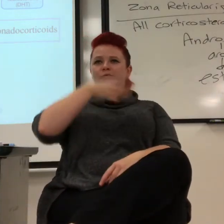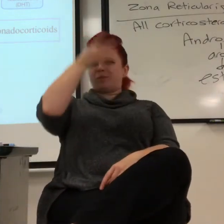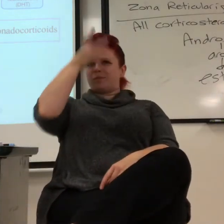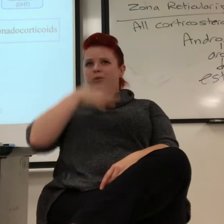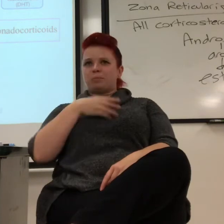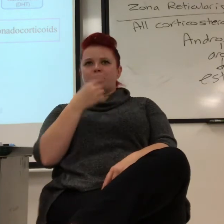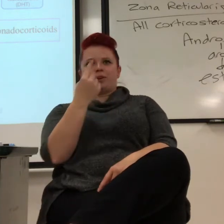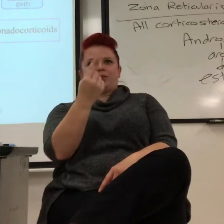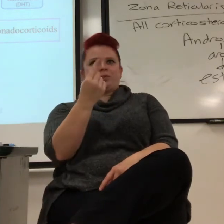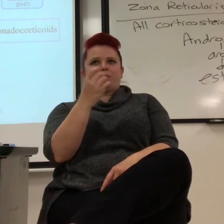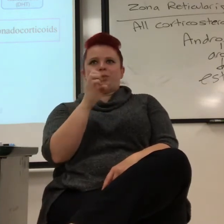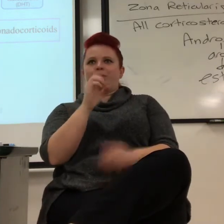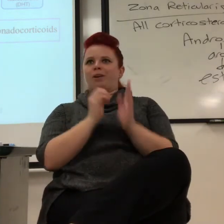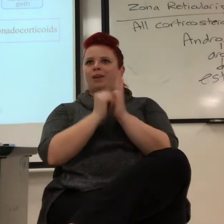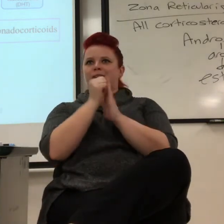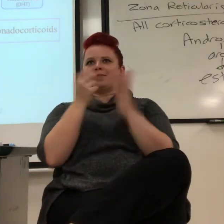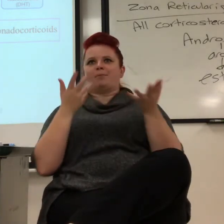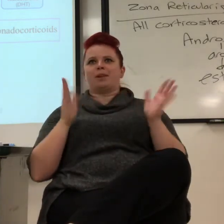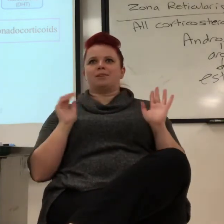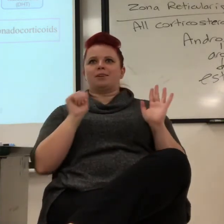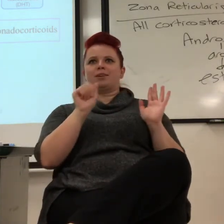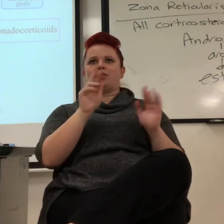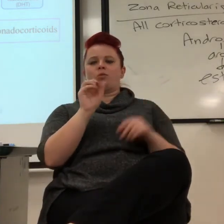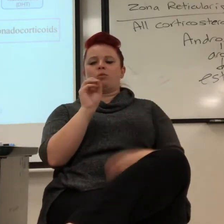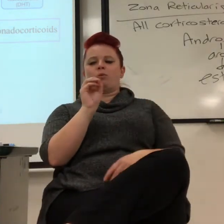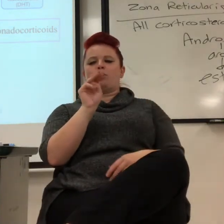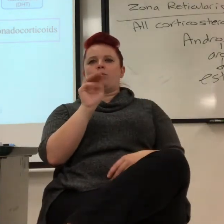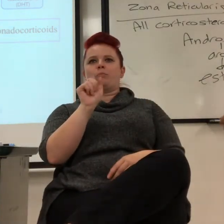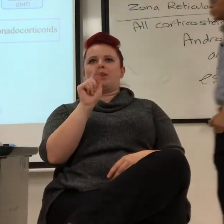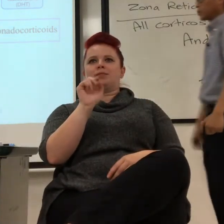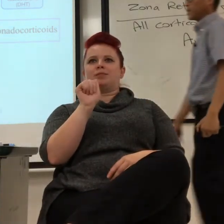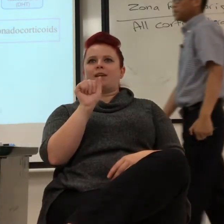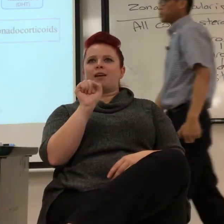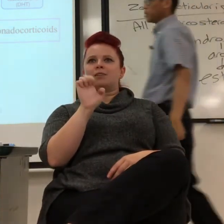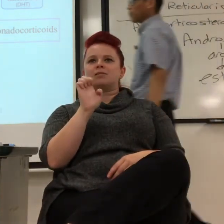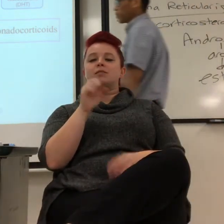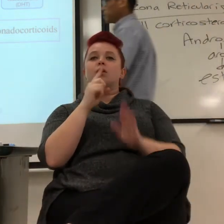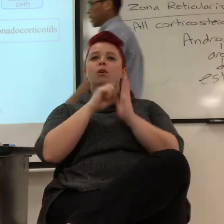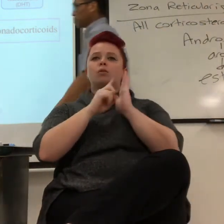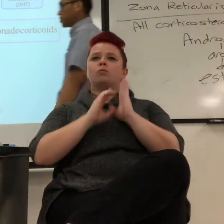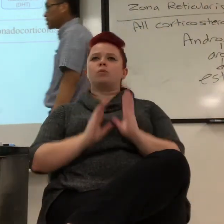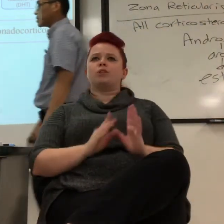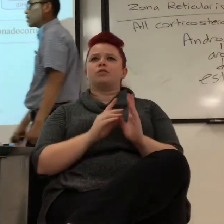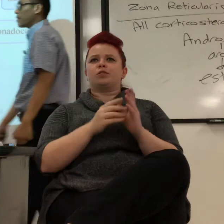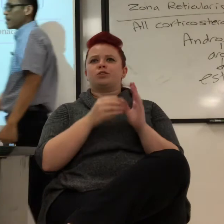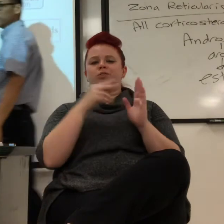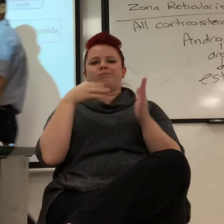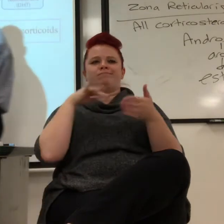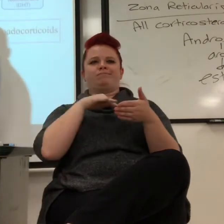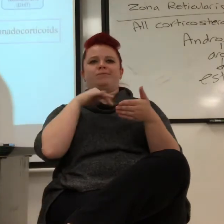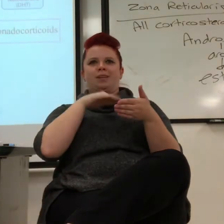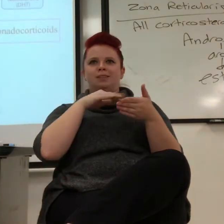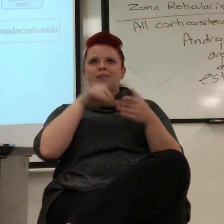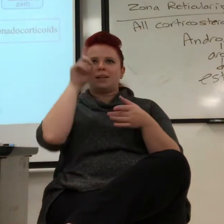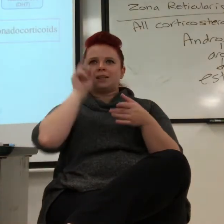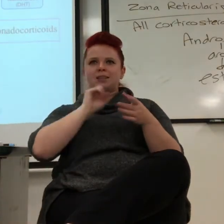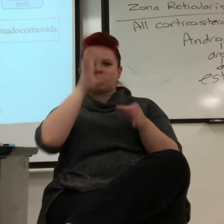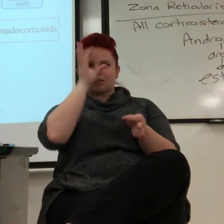enzyme, aromatase. Researchers who study sex determination and differentiation, they study that enzyme.